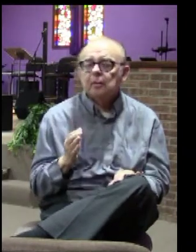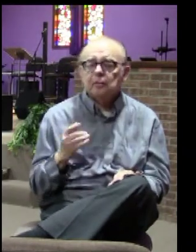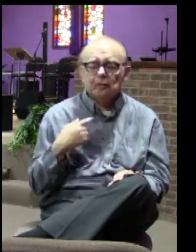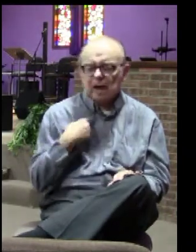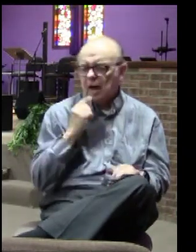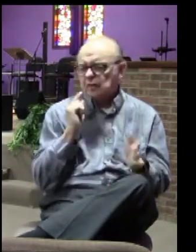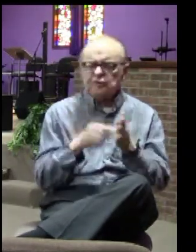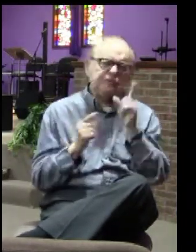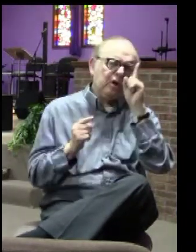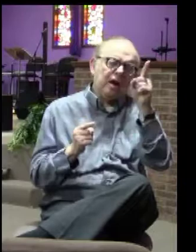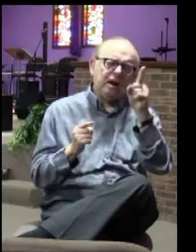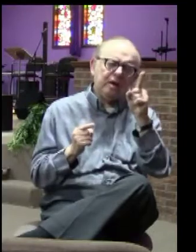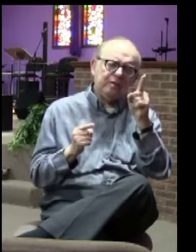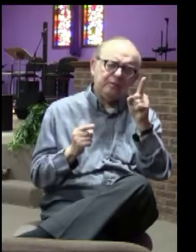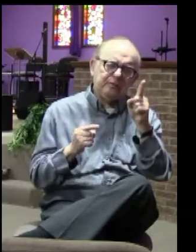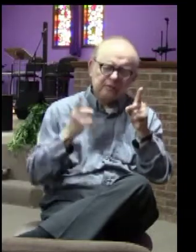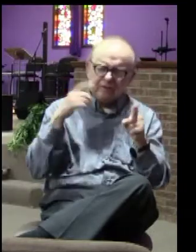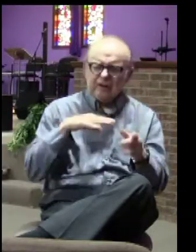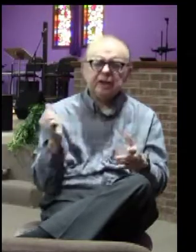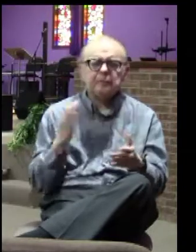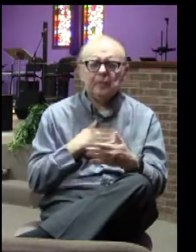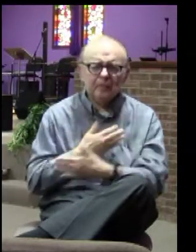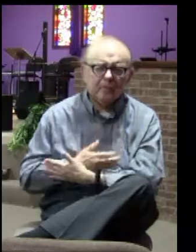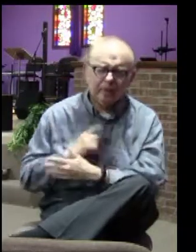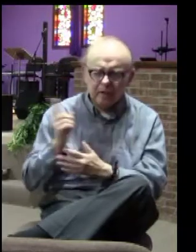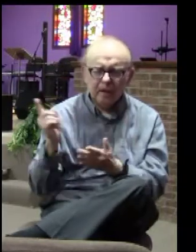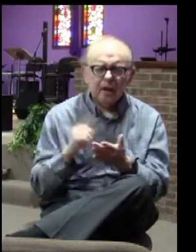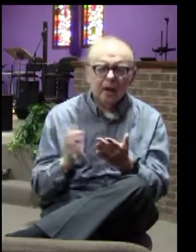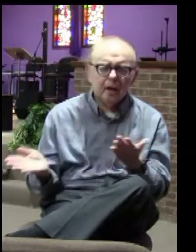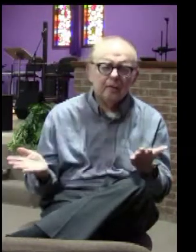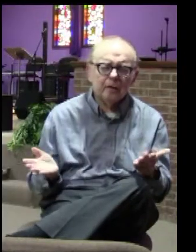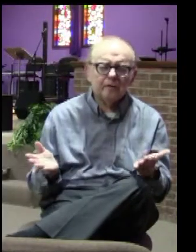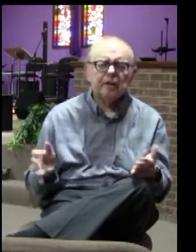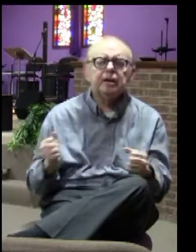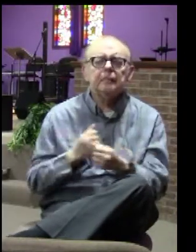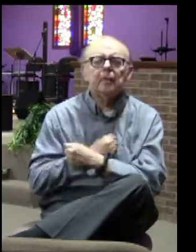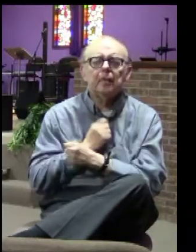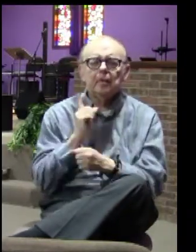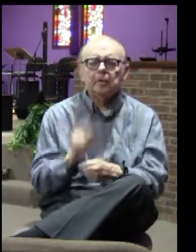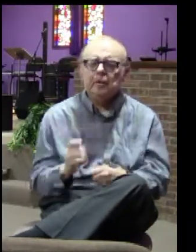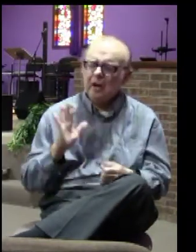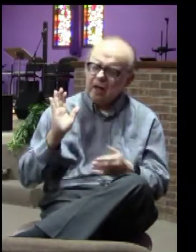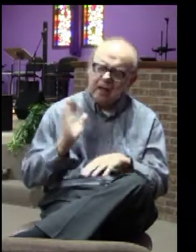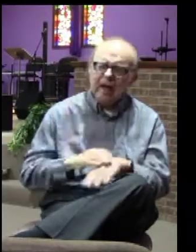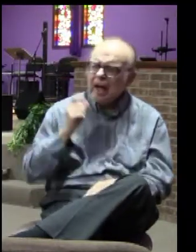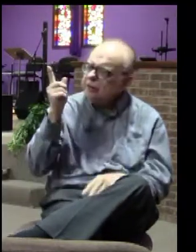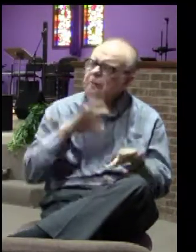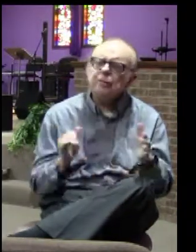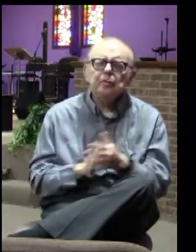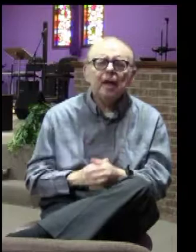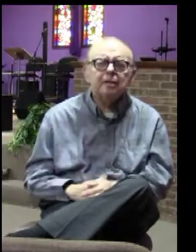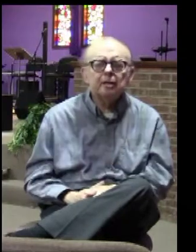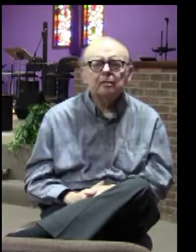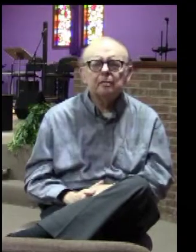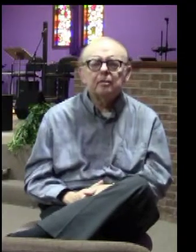I'm going to show him for taking my child. I'm going to show him for taking my loved one. How dare him do